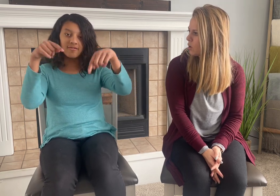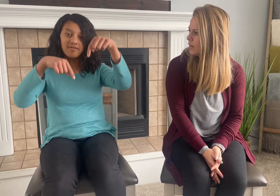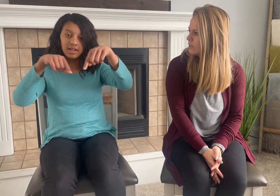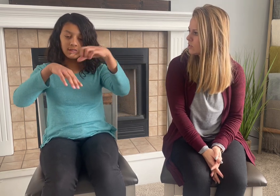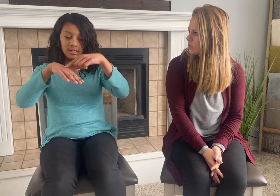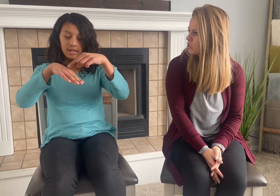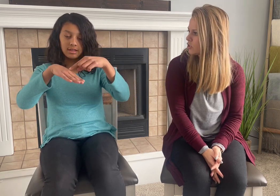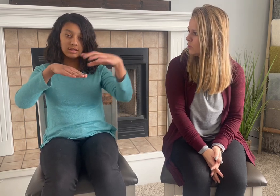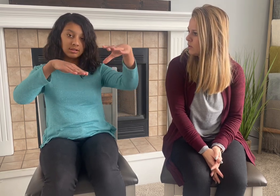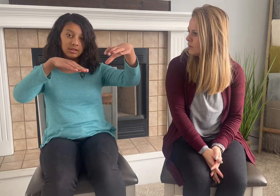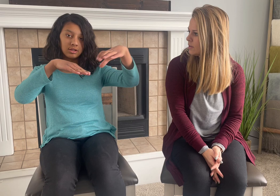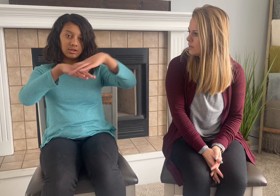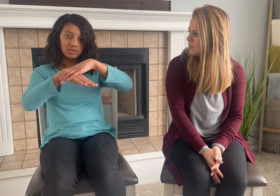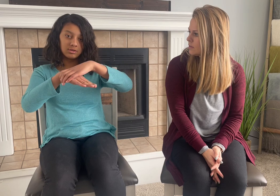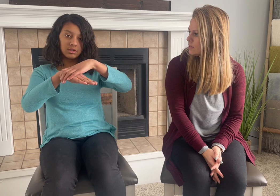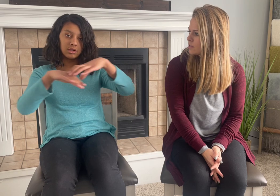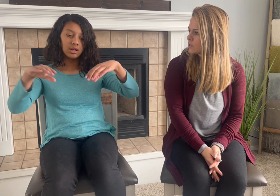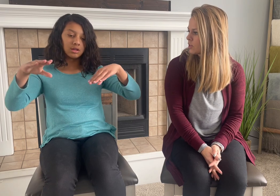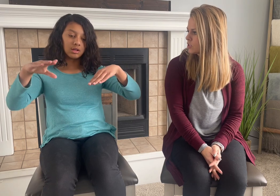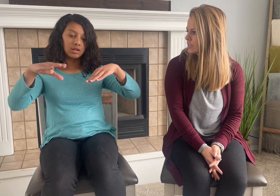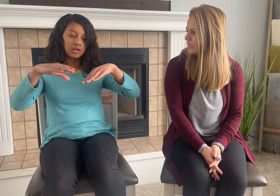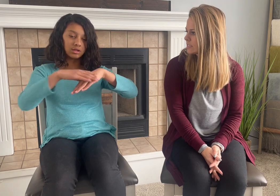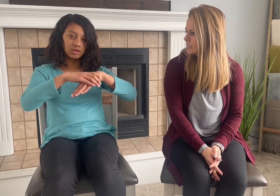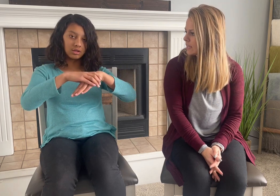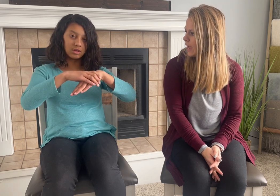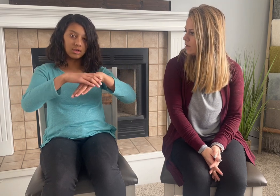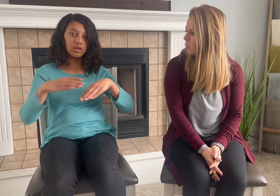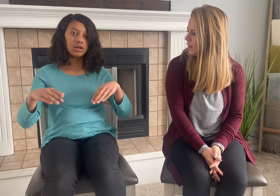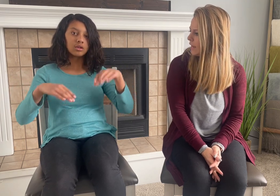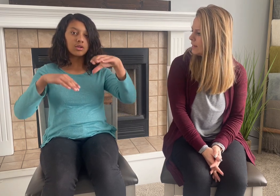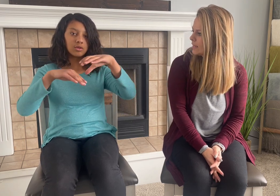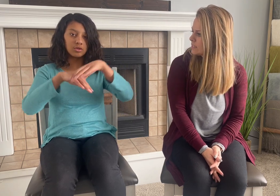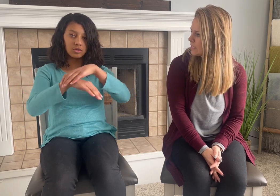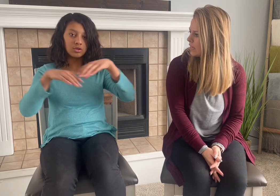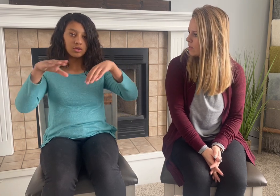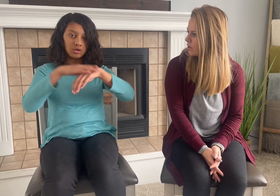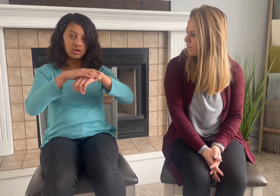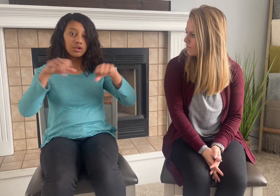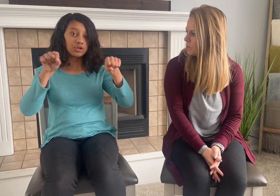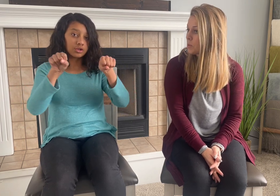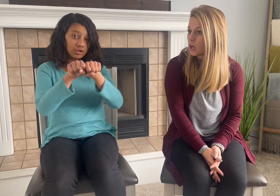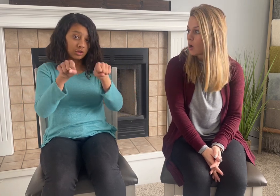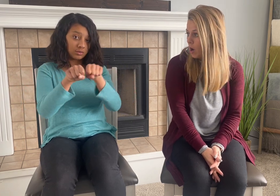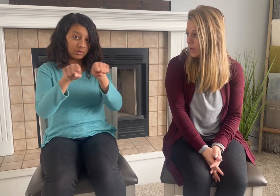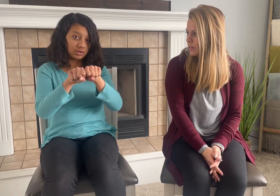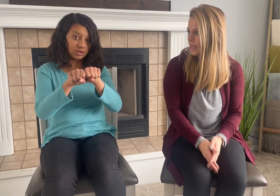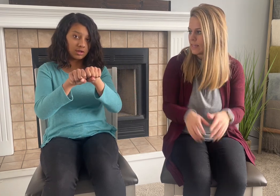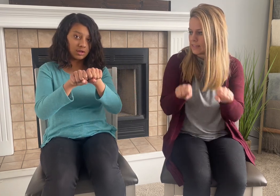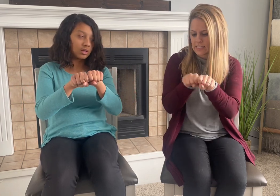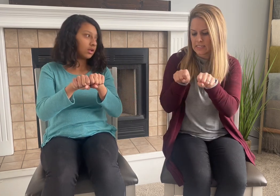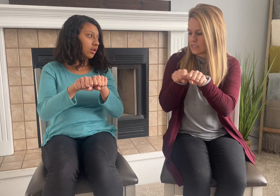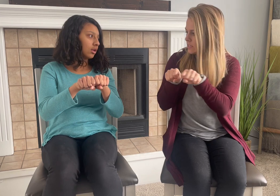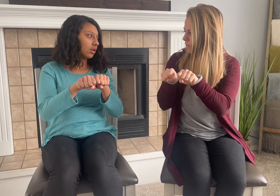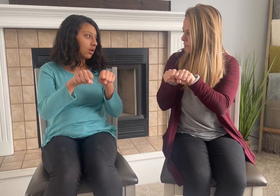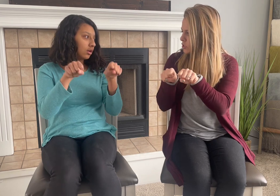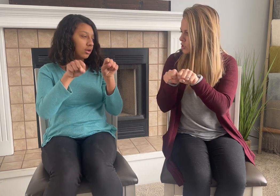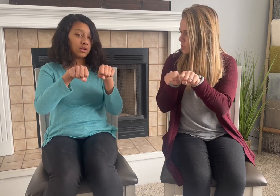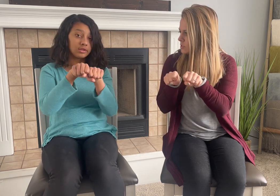going into the shoe. So you're just going to slide one hand into the other for put on. then this is the sign for shoes.